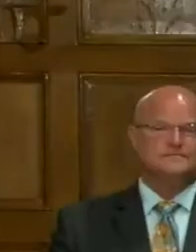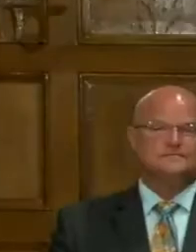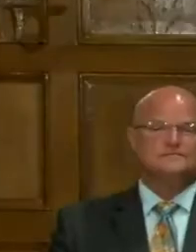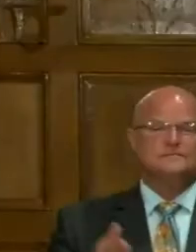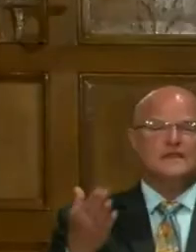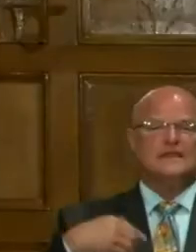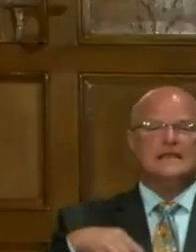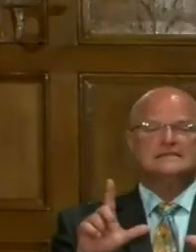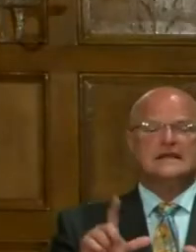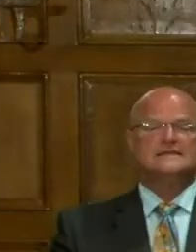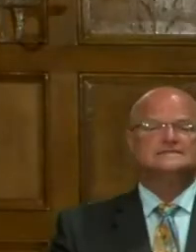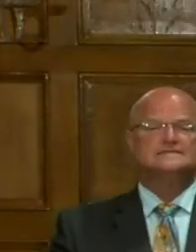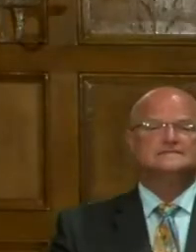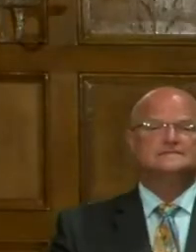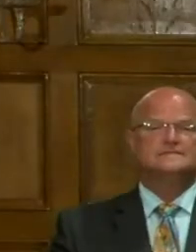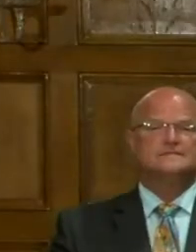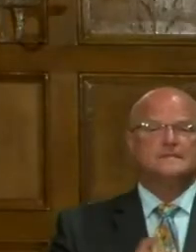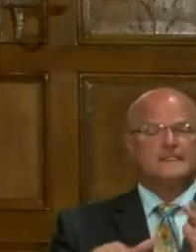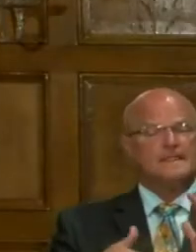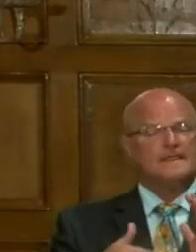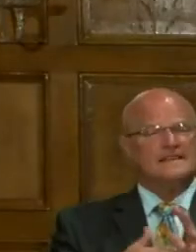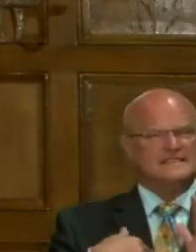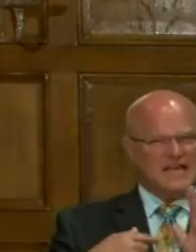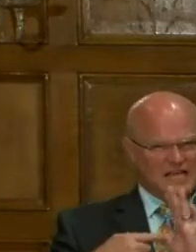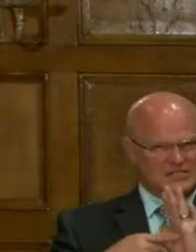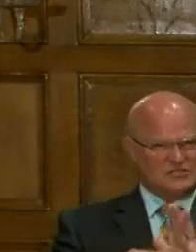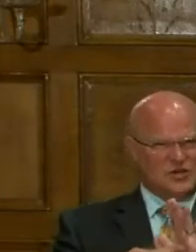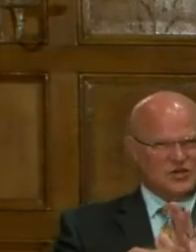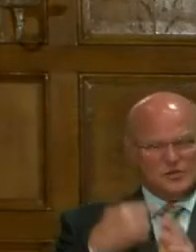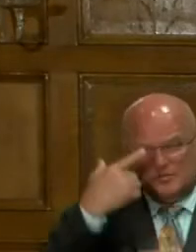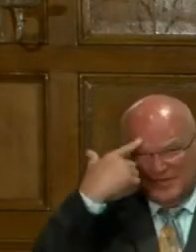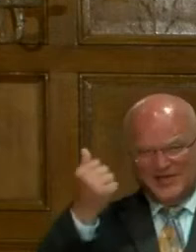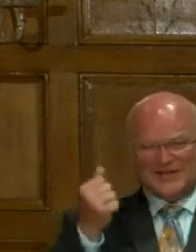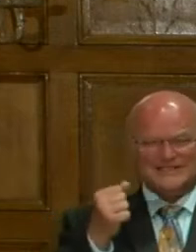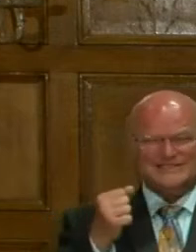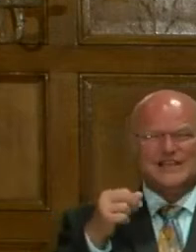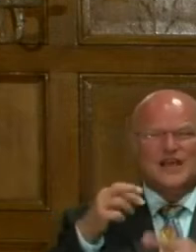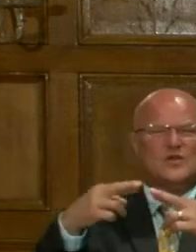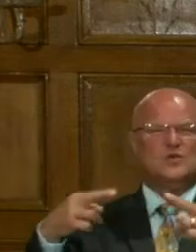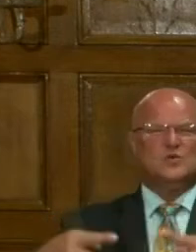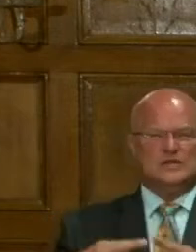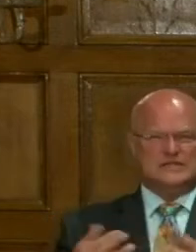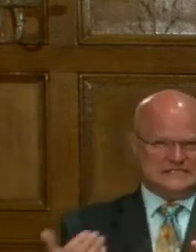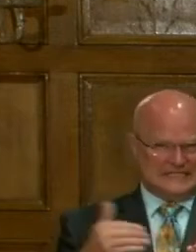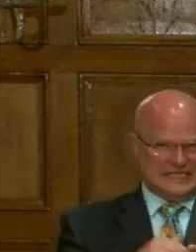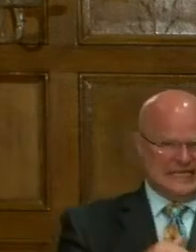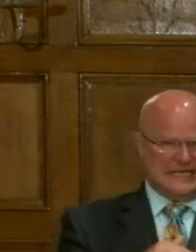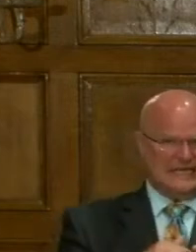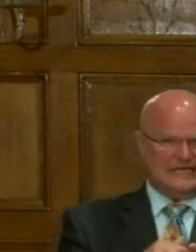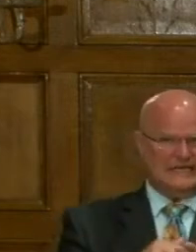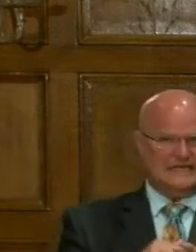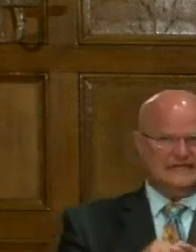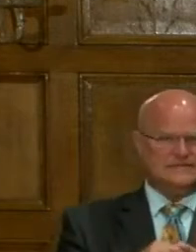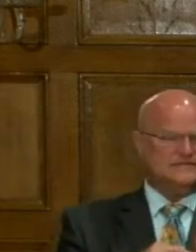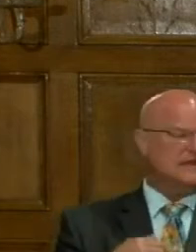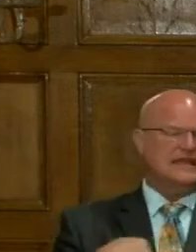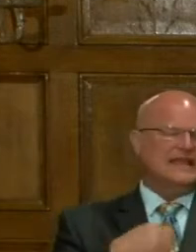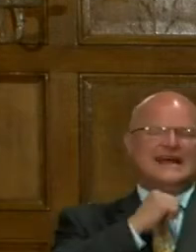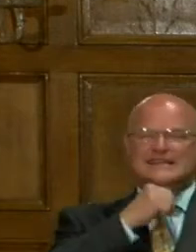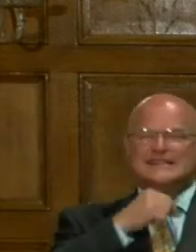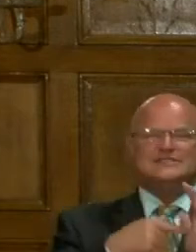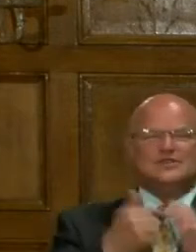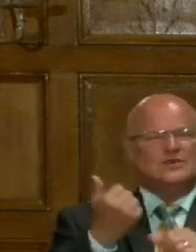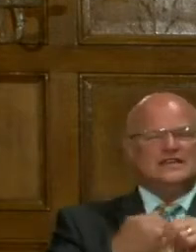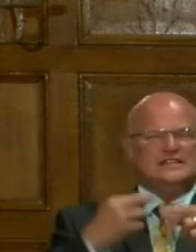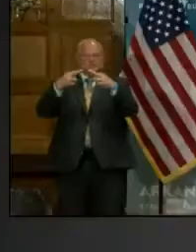of. Next, this I showed just because it's the regions again. I didn't show